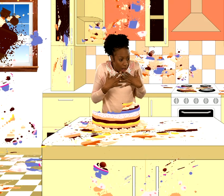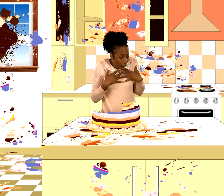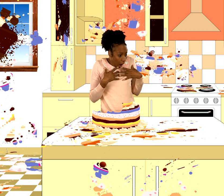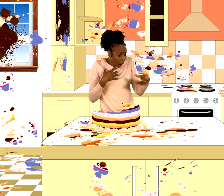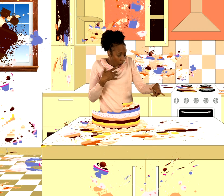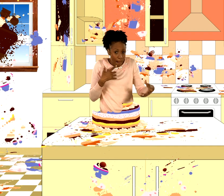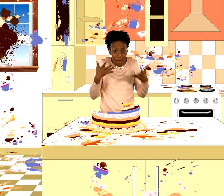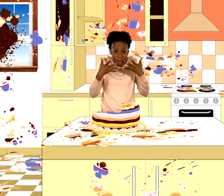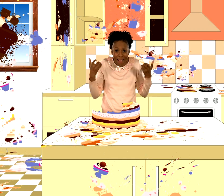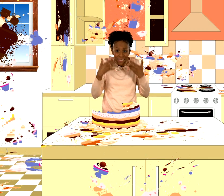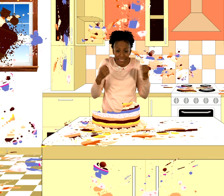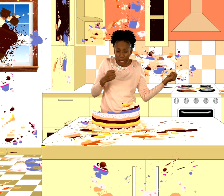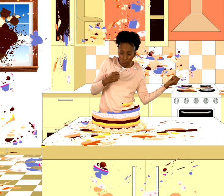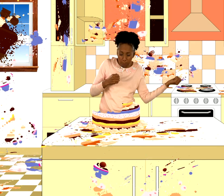It's covered up Bessie, our cat